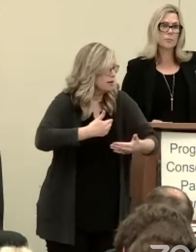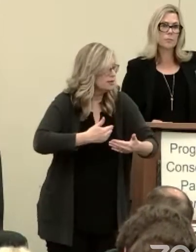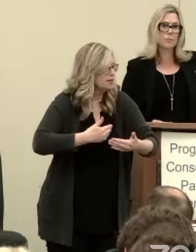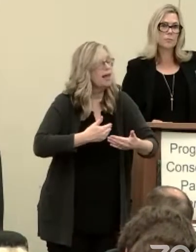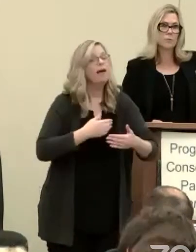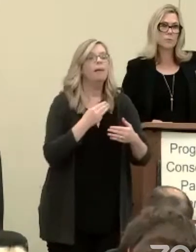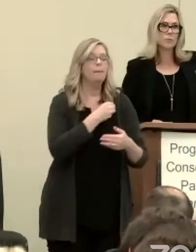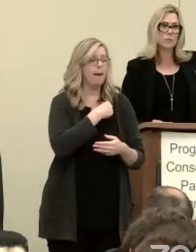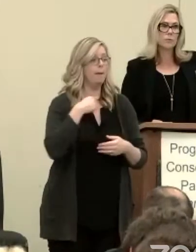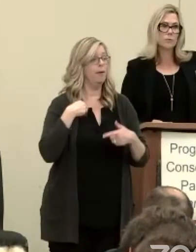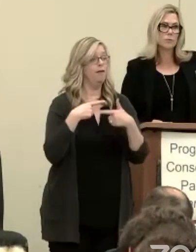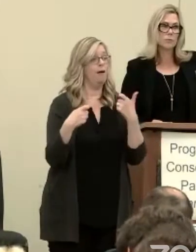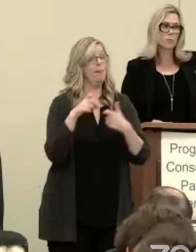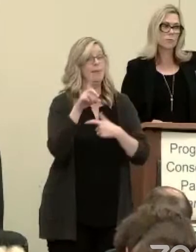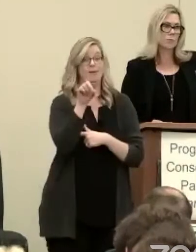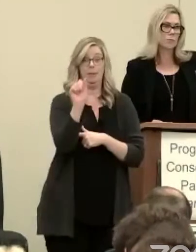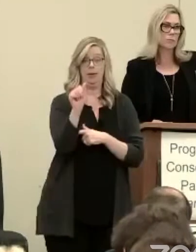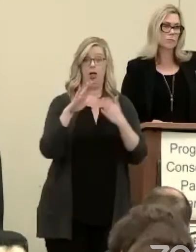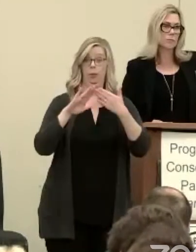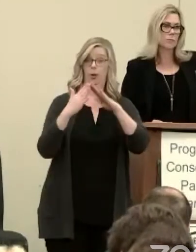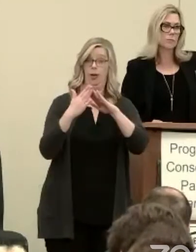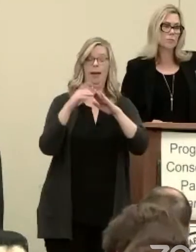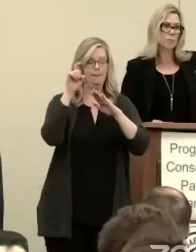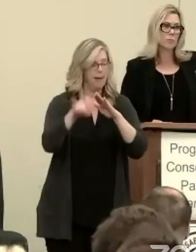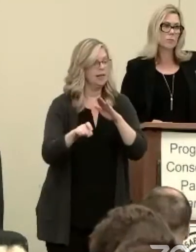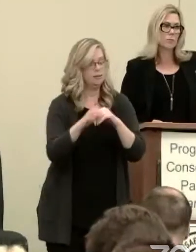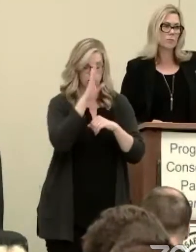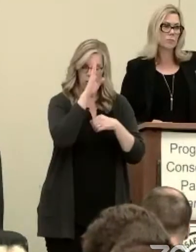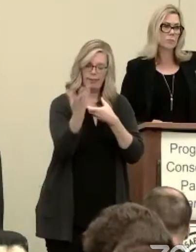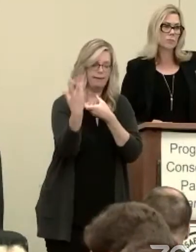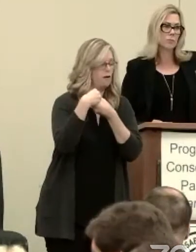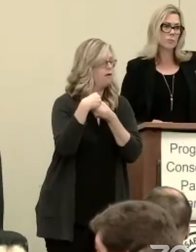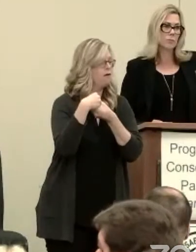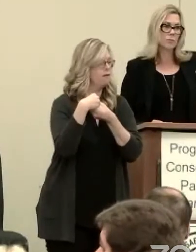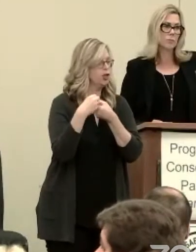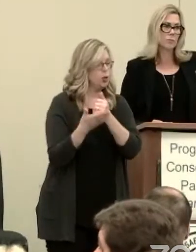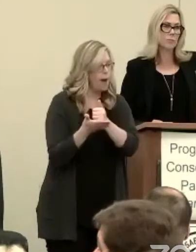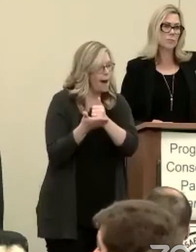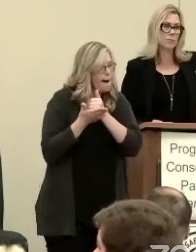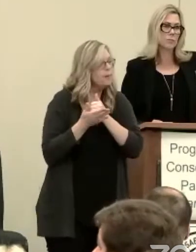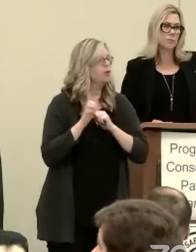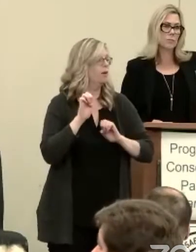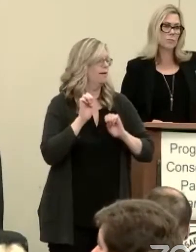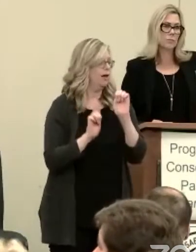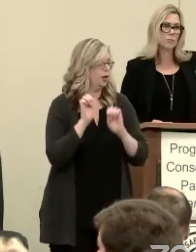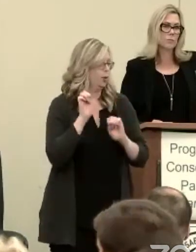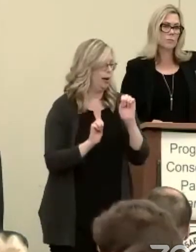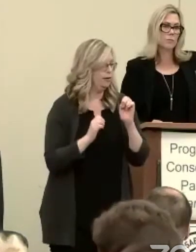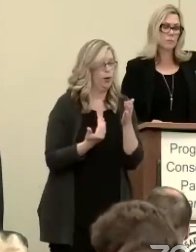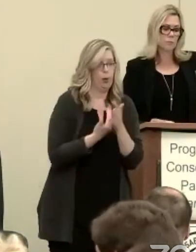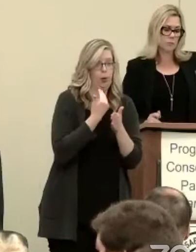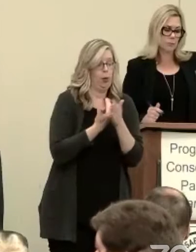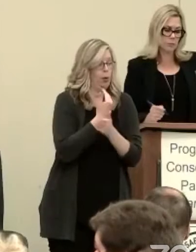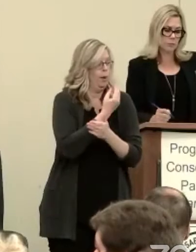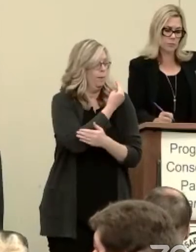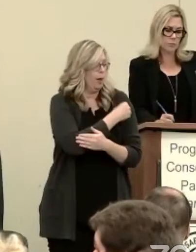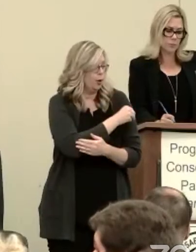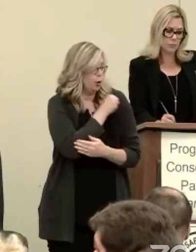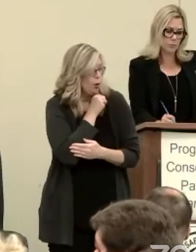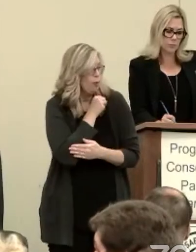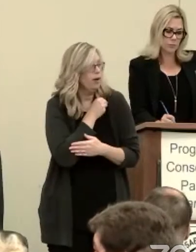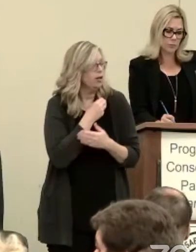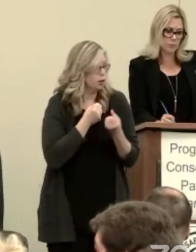of the disability community need to be directly involved in evaluating the new Manitoba Supports for Persons